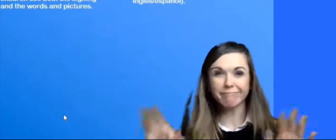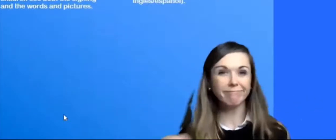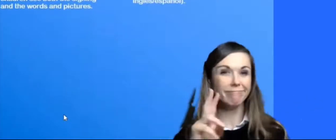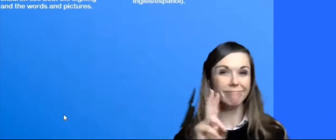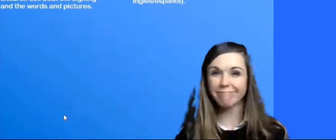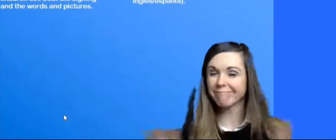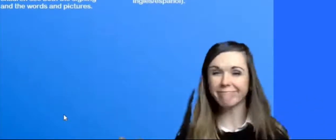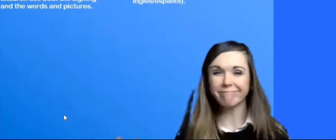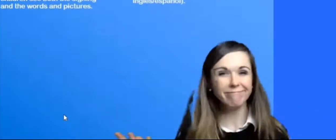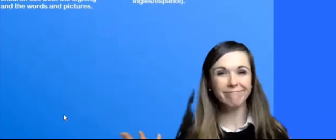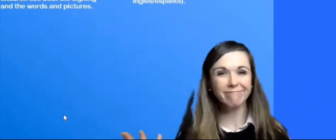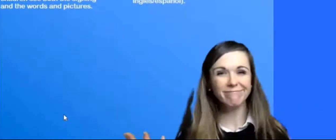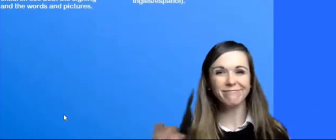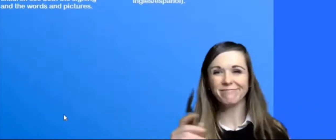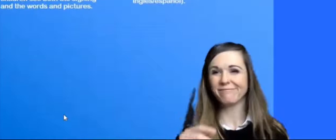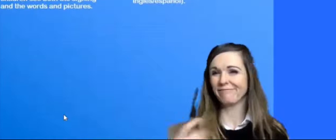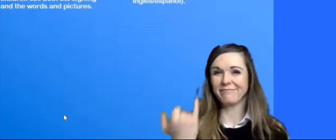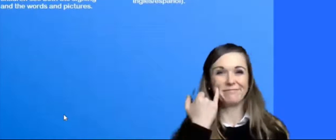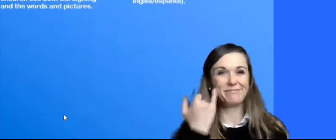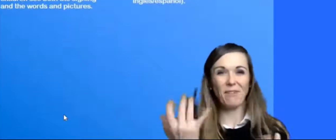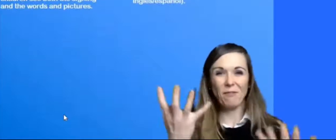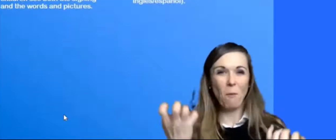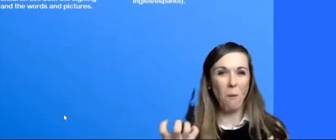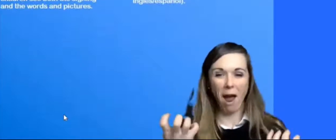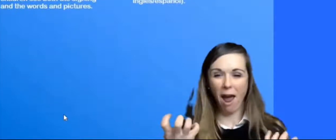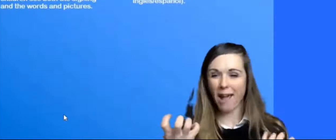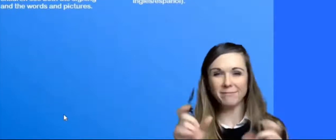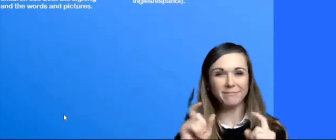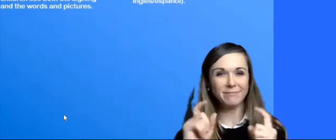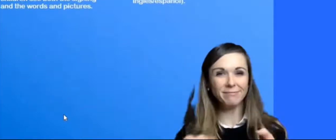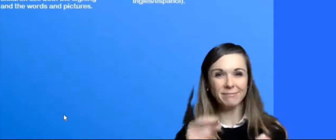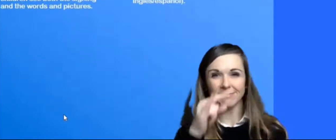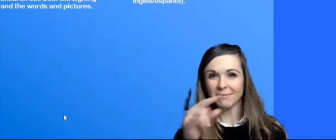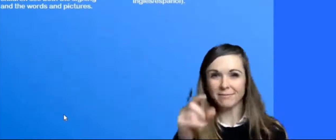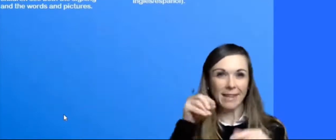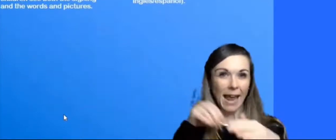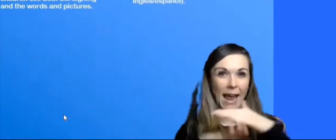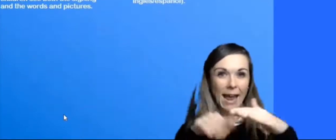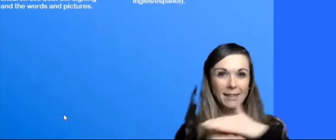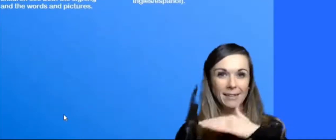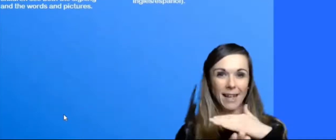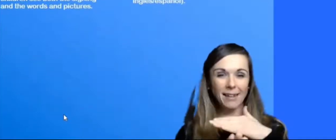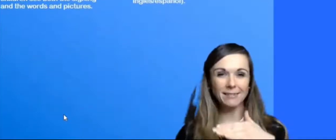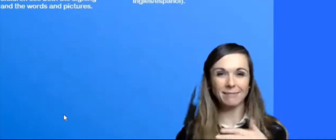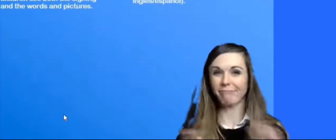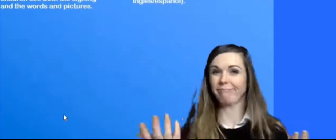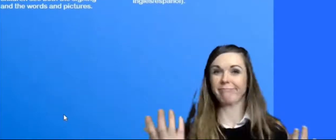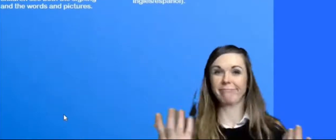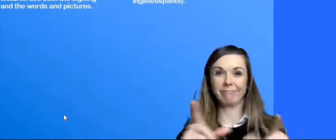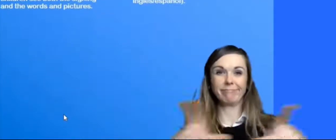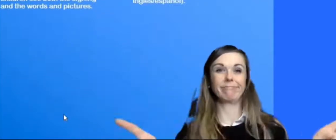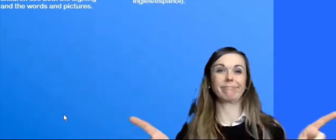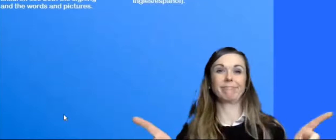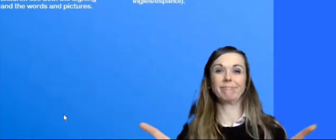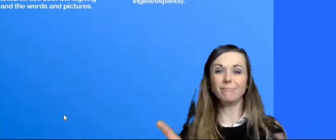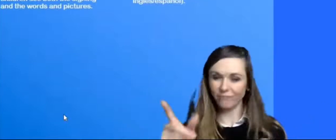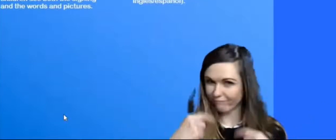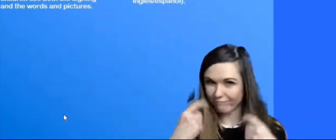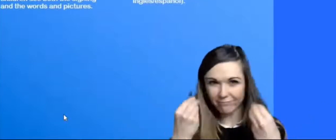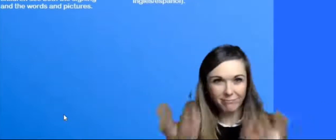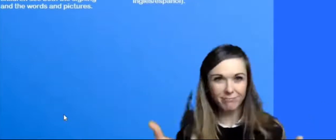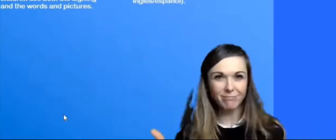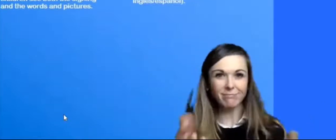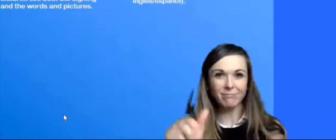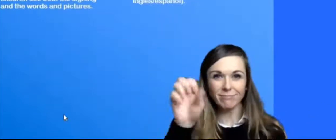Use ASL. Pretty obvious, right? Of course, use ASL. If we want to give our kids